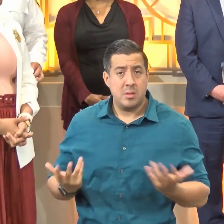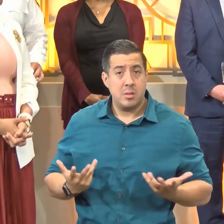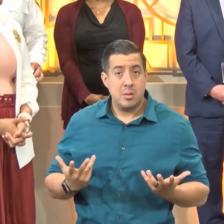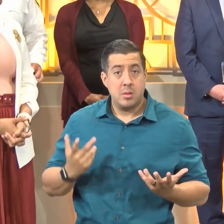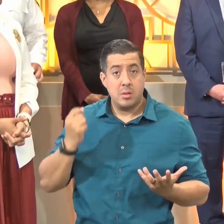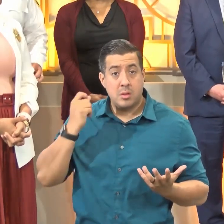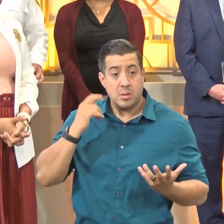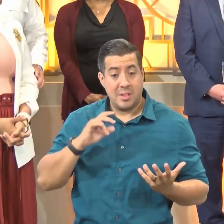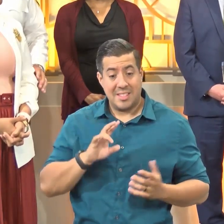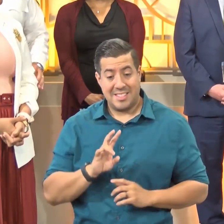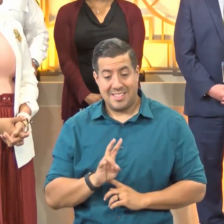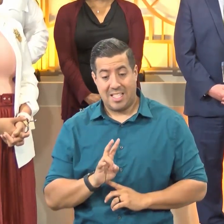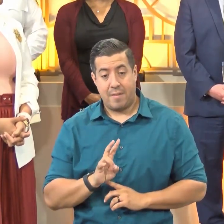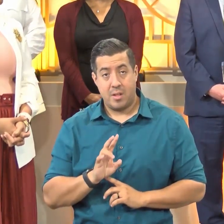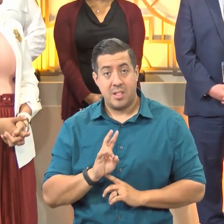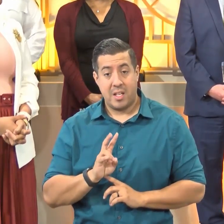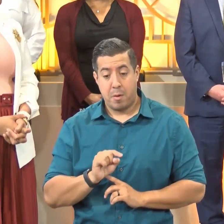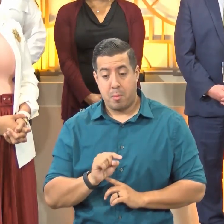above that